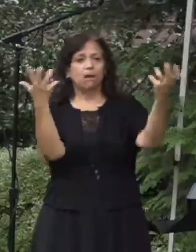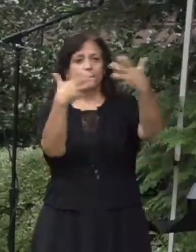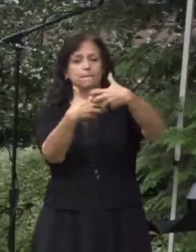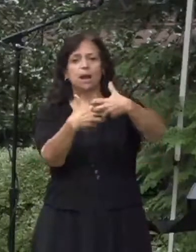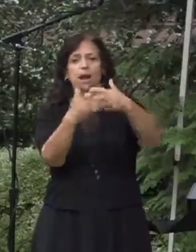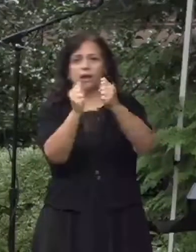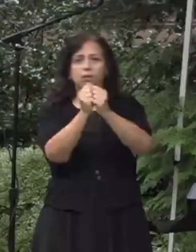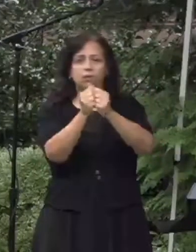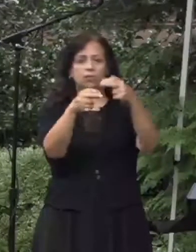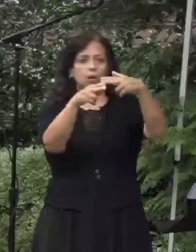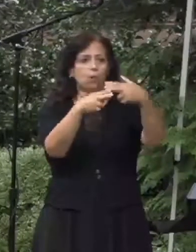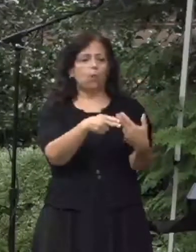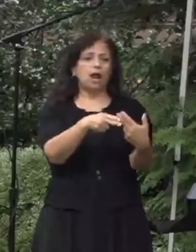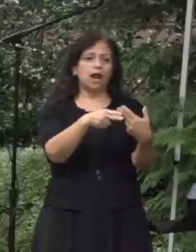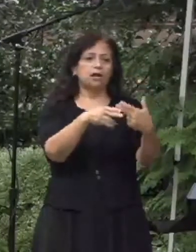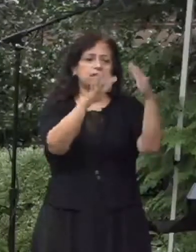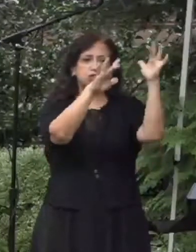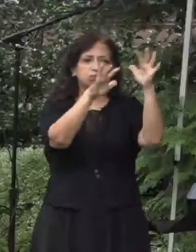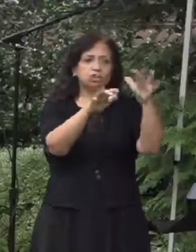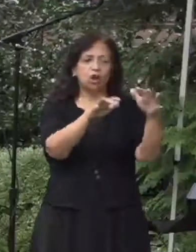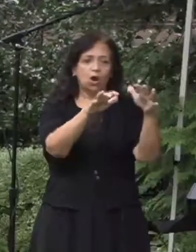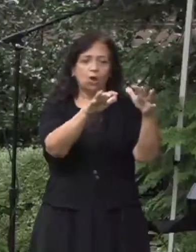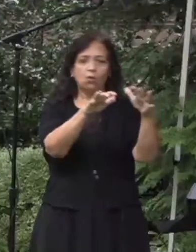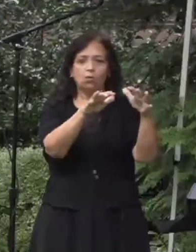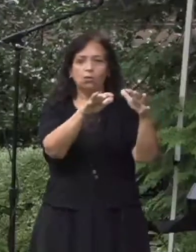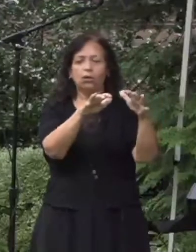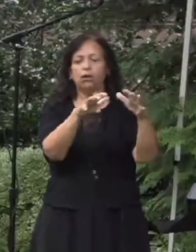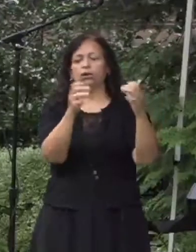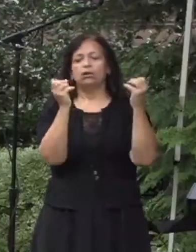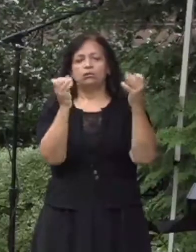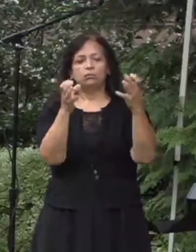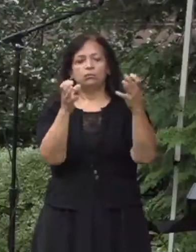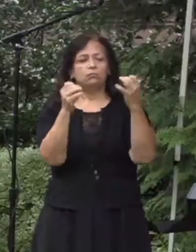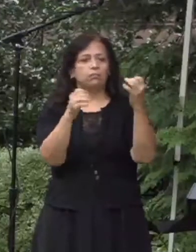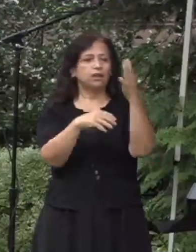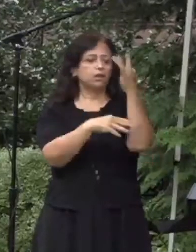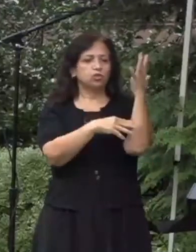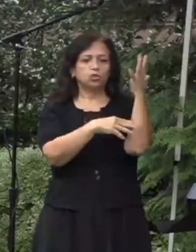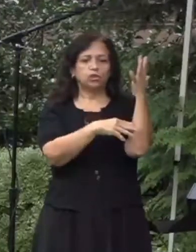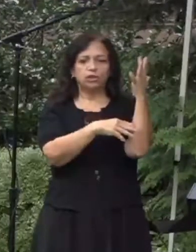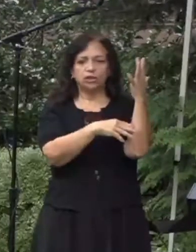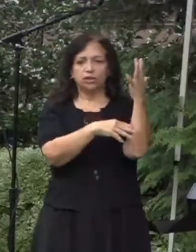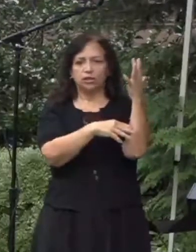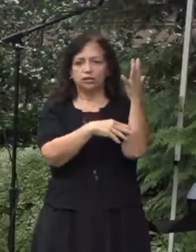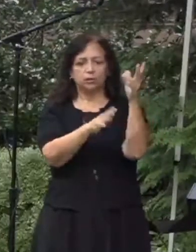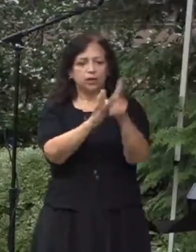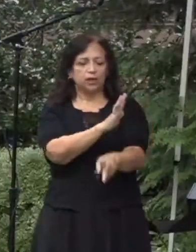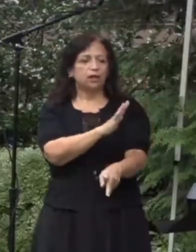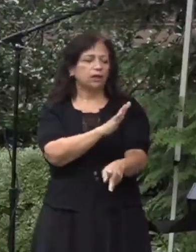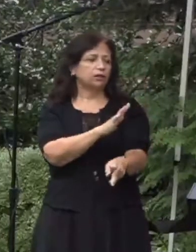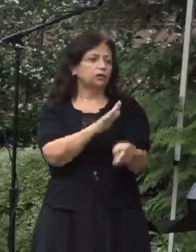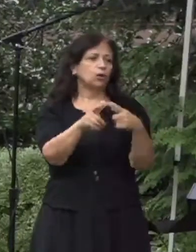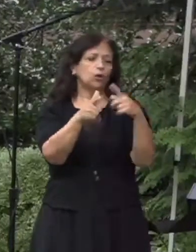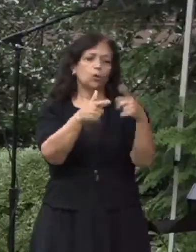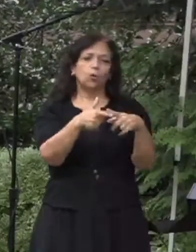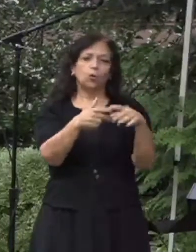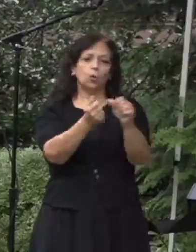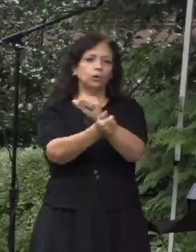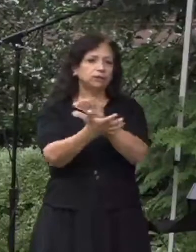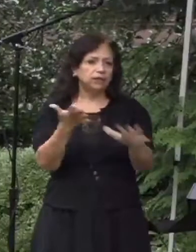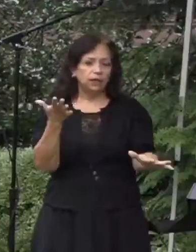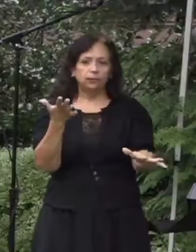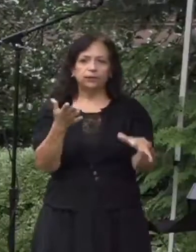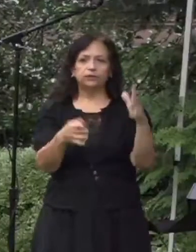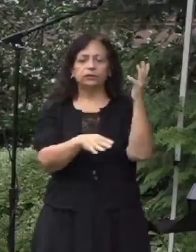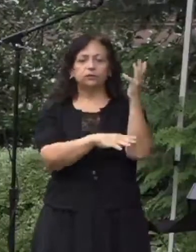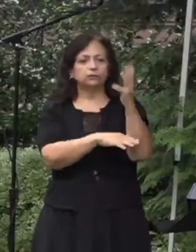combined with the weight of the snow, countless trees were killed or